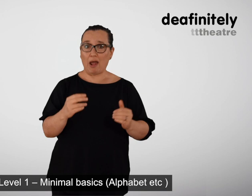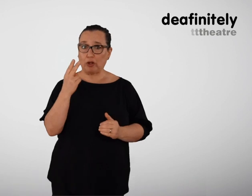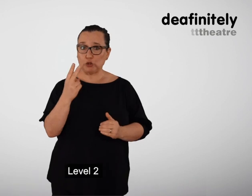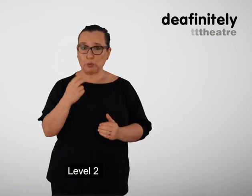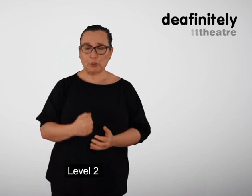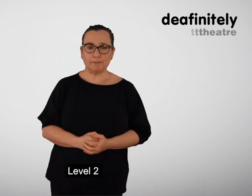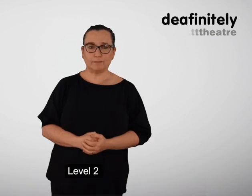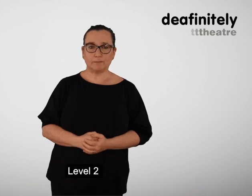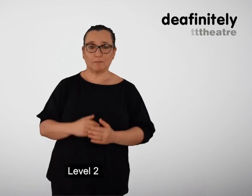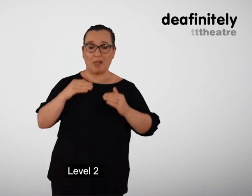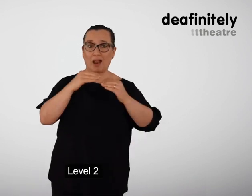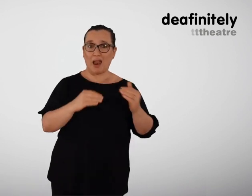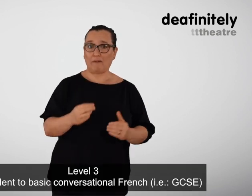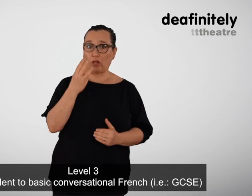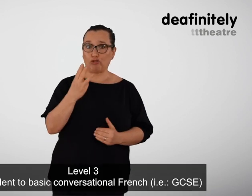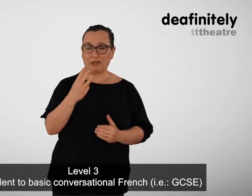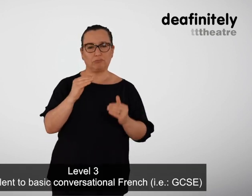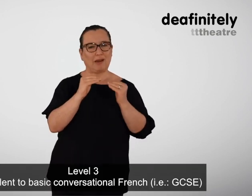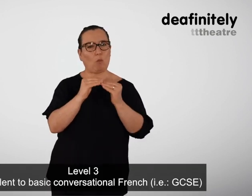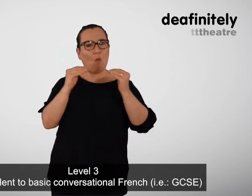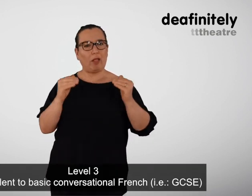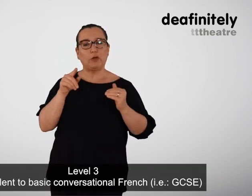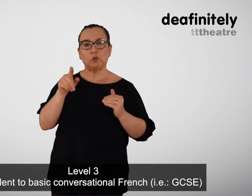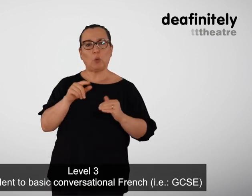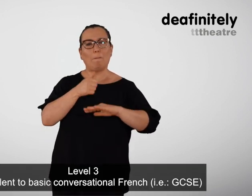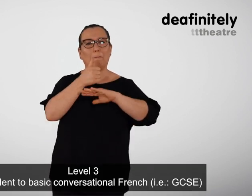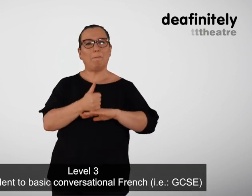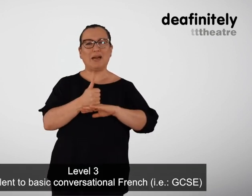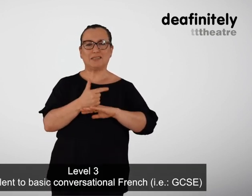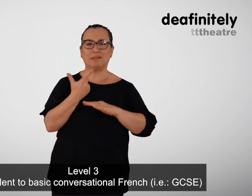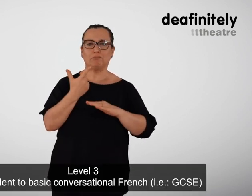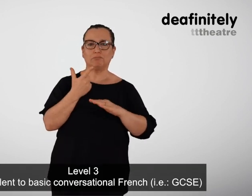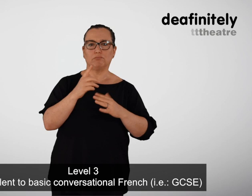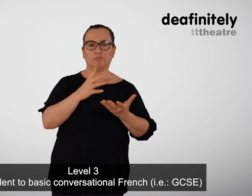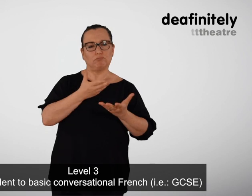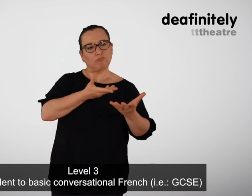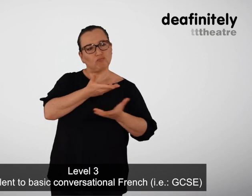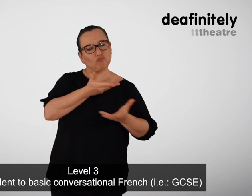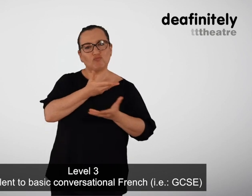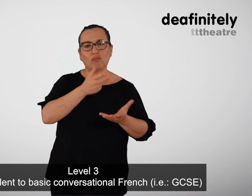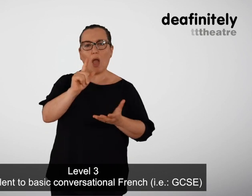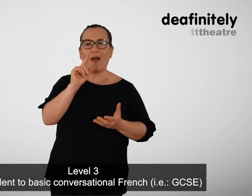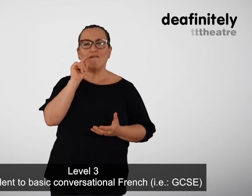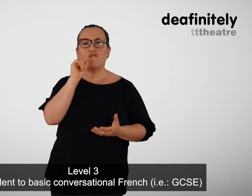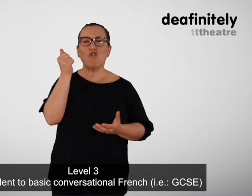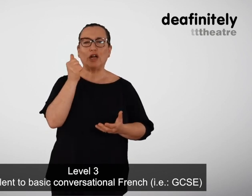There's level 2 and level 3, which is equivalent to basic conversational French, for example,